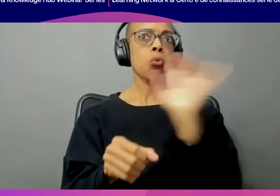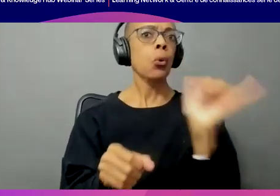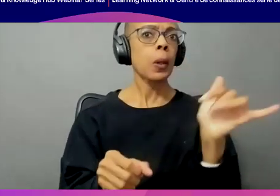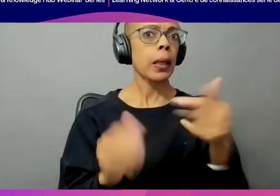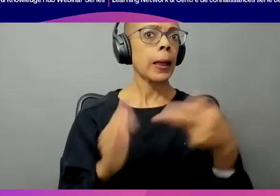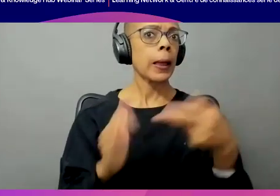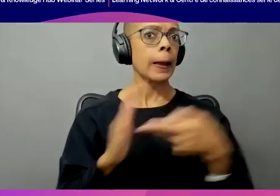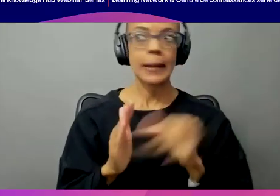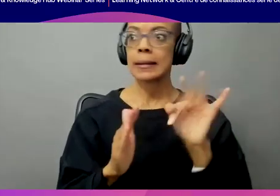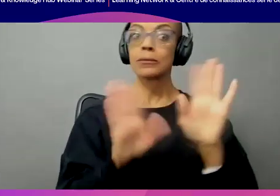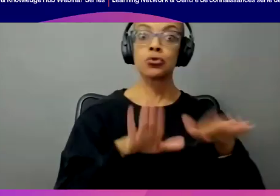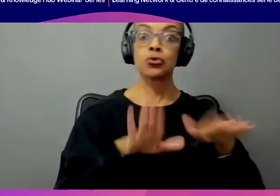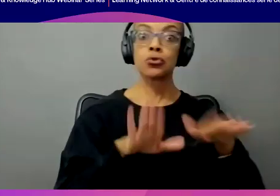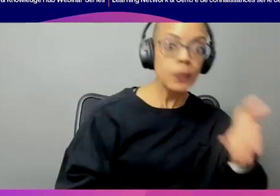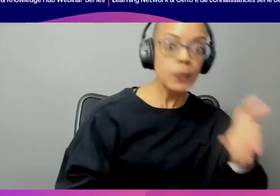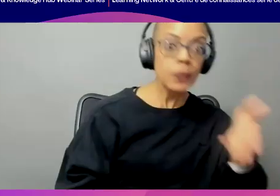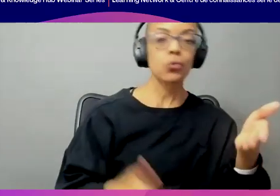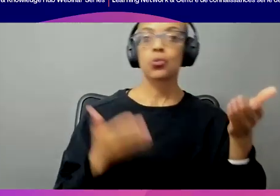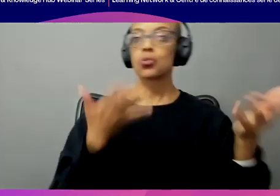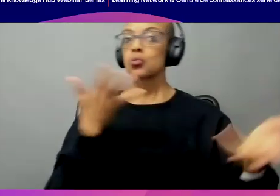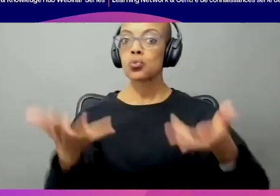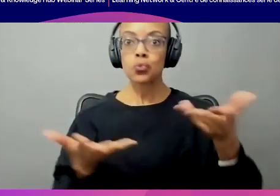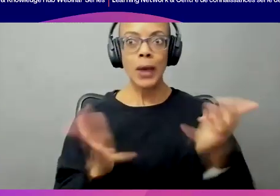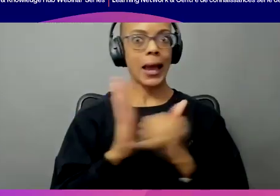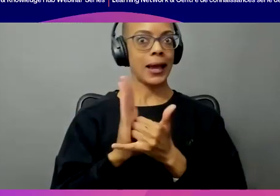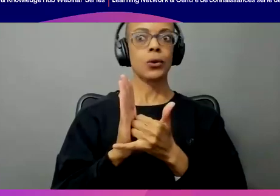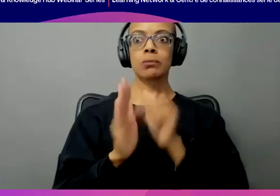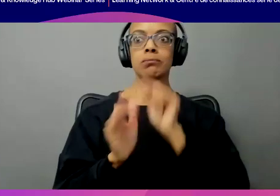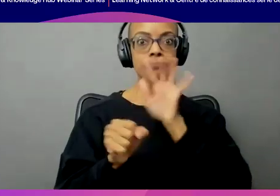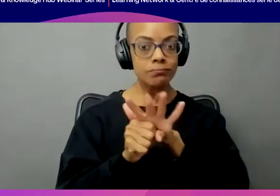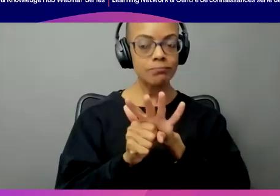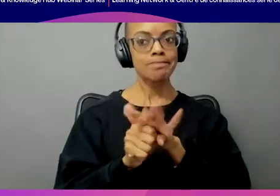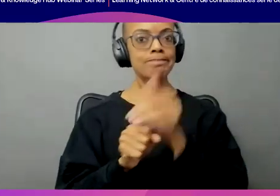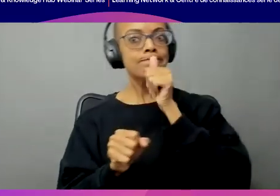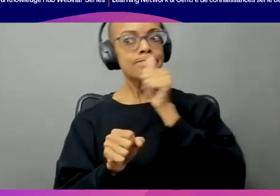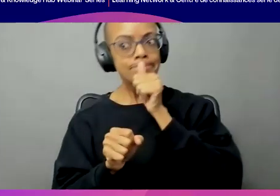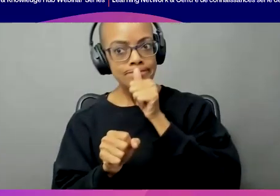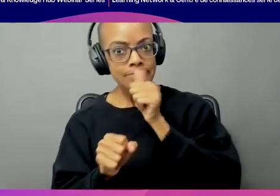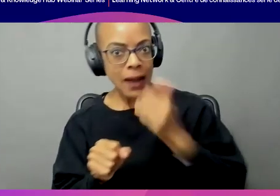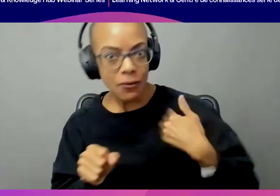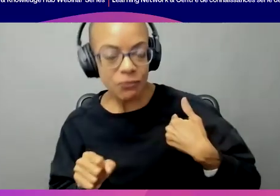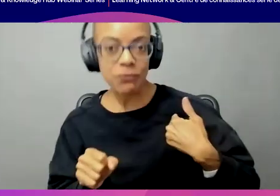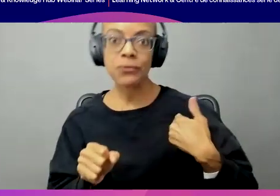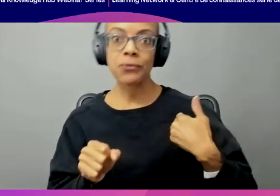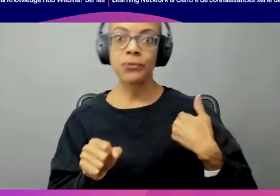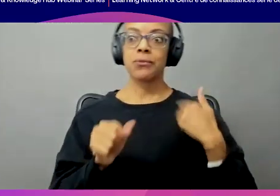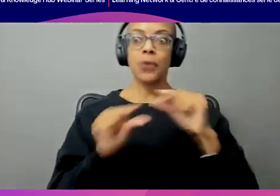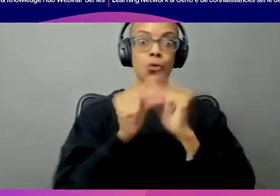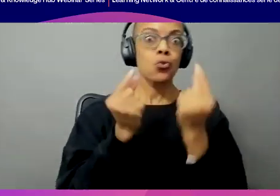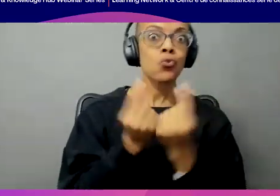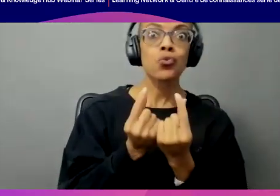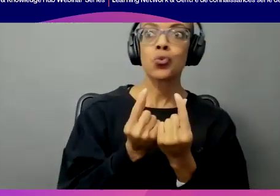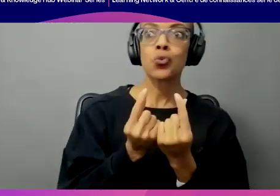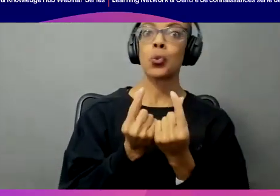if children are in the room, and how do you make sure that there's enough privacy, because how do you make sure that the group is not being